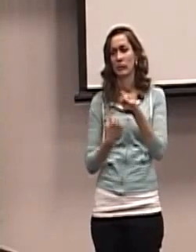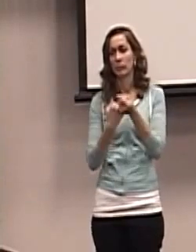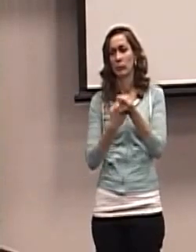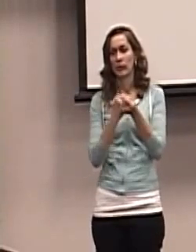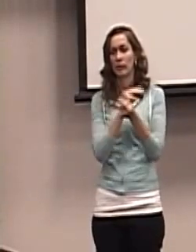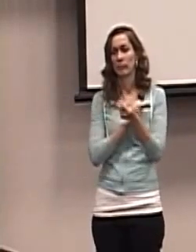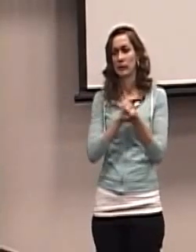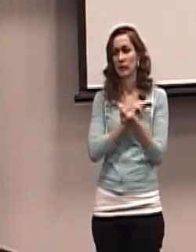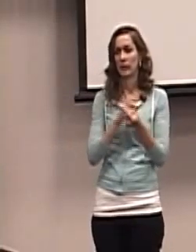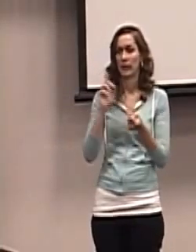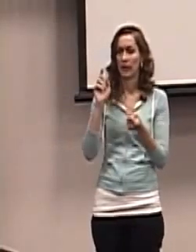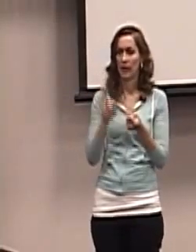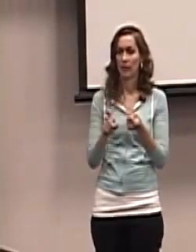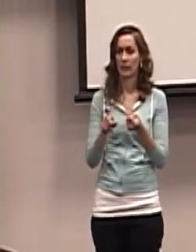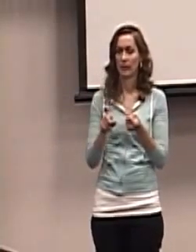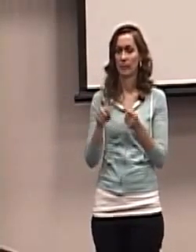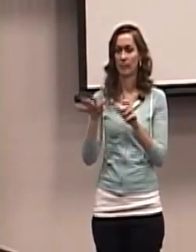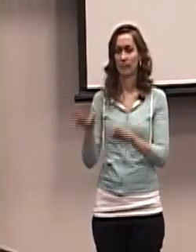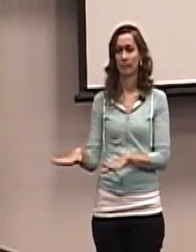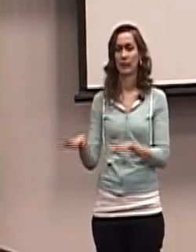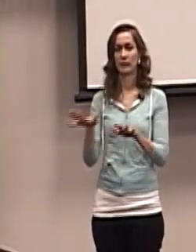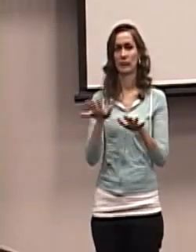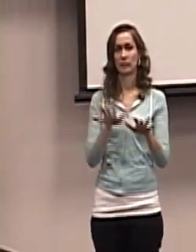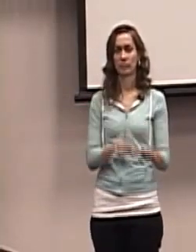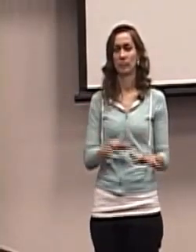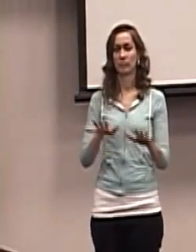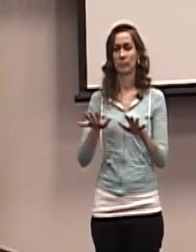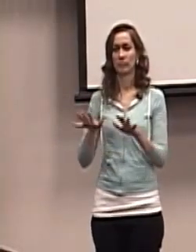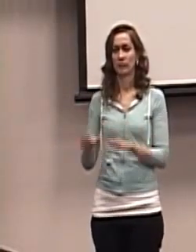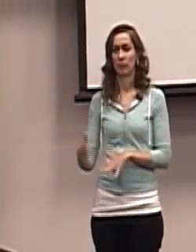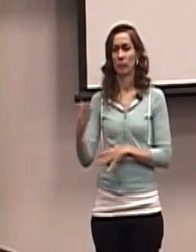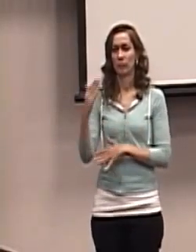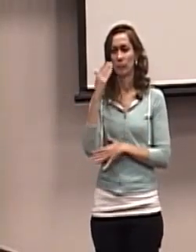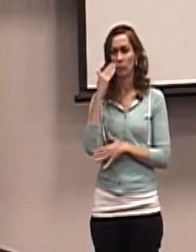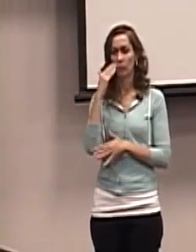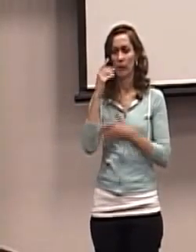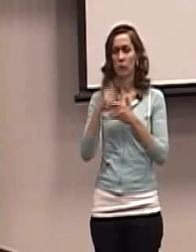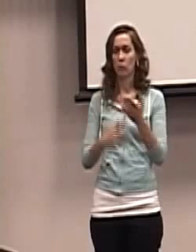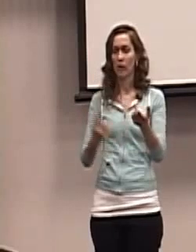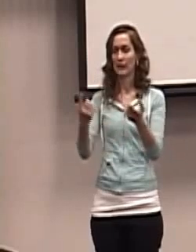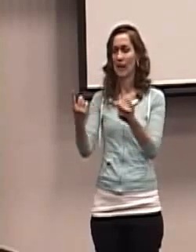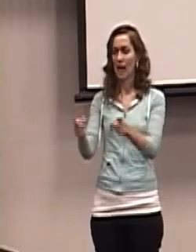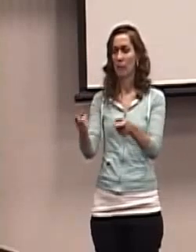do is pace yourself and be aware of what's going on.